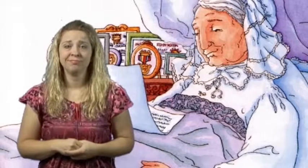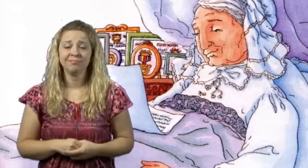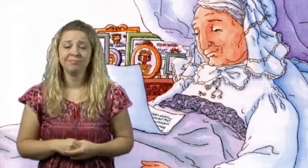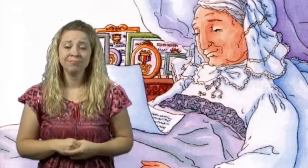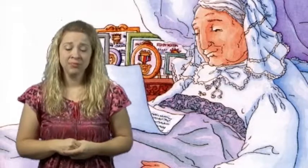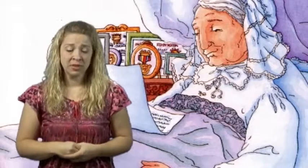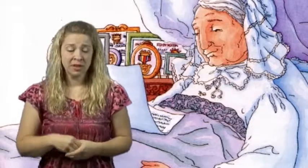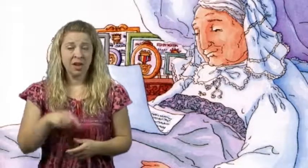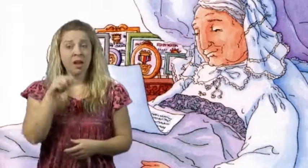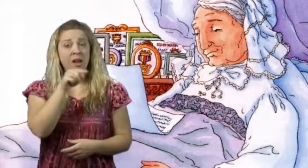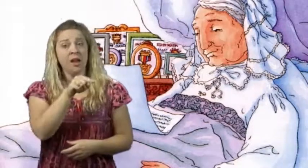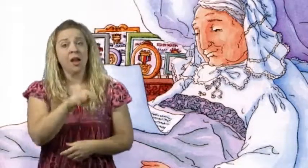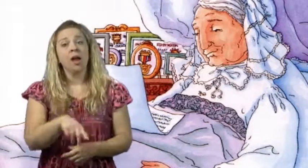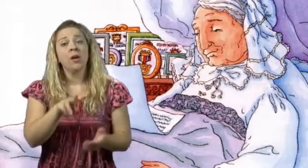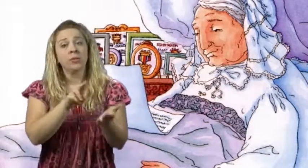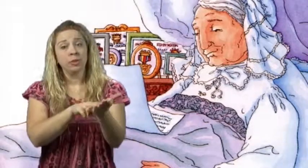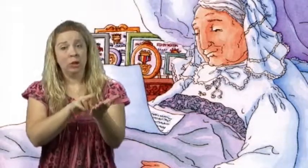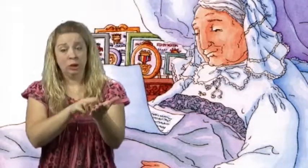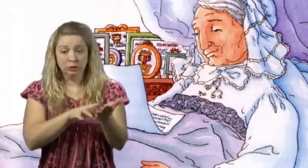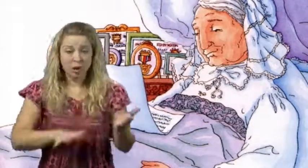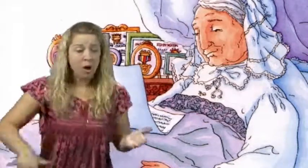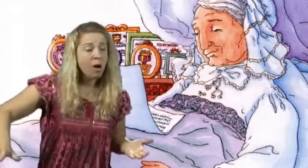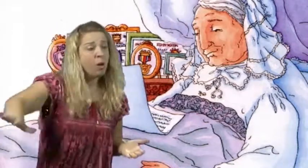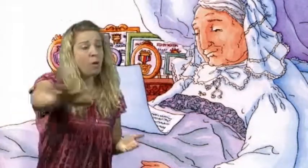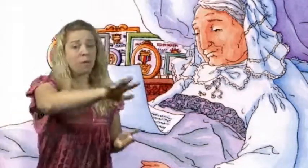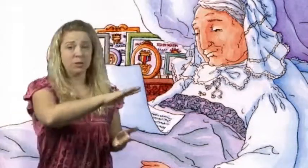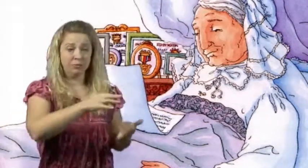She helped make nursing an important, respected profession.